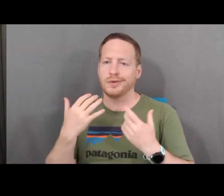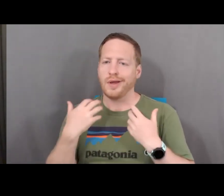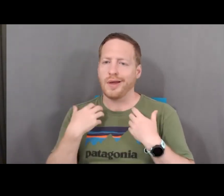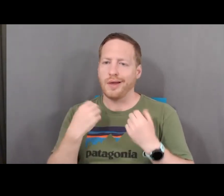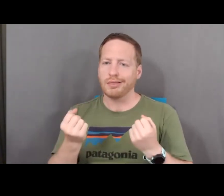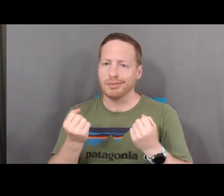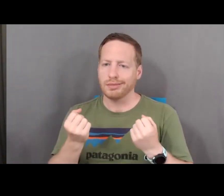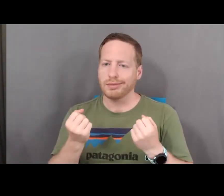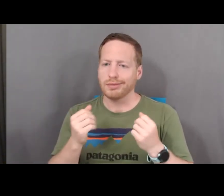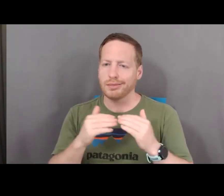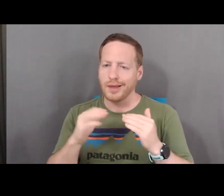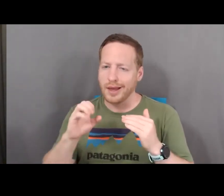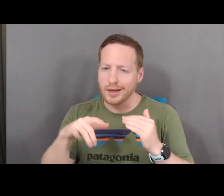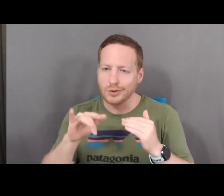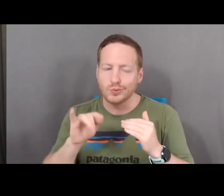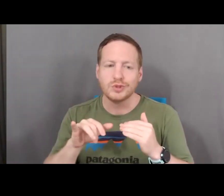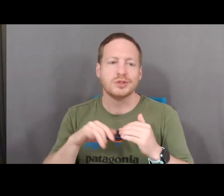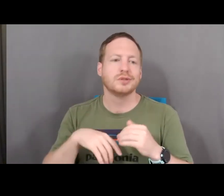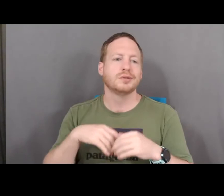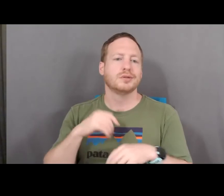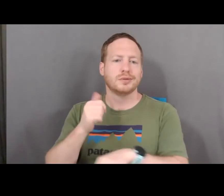This is going to be it's a big year that we